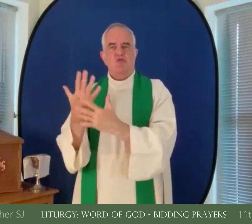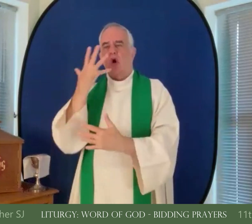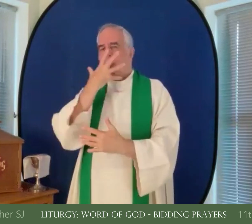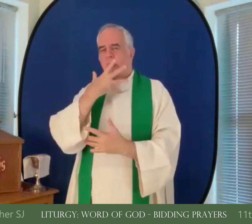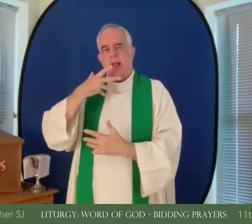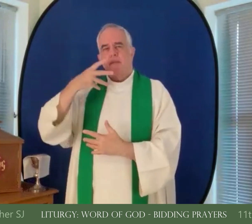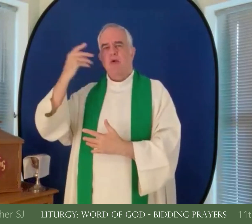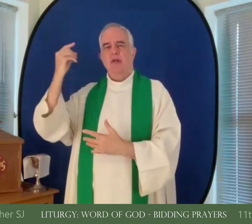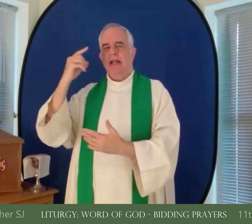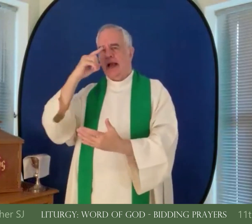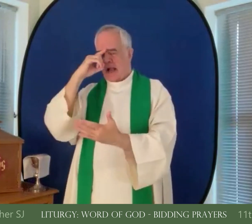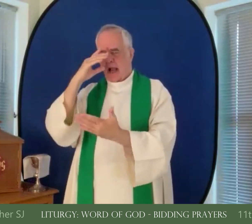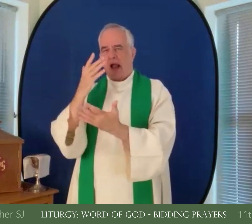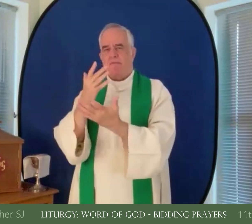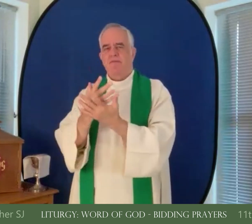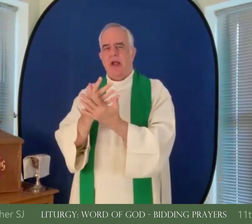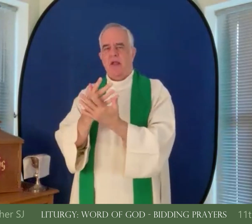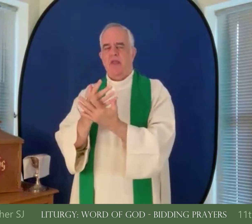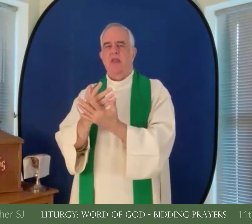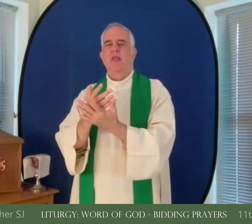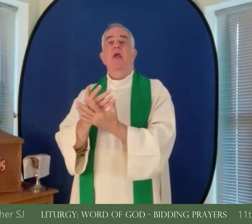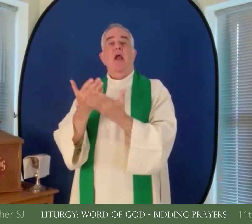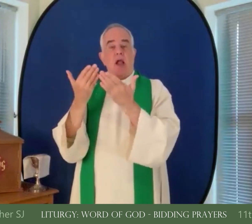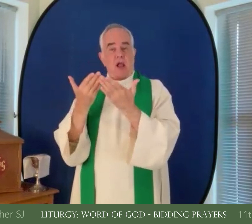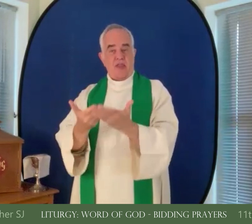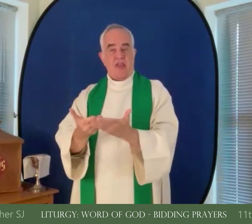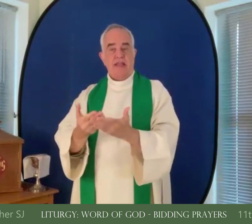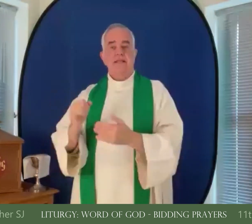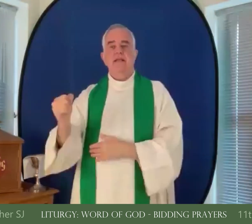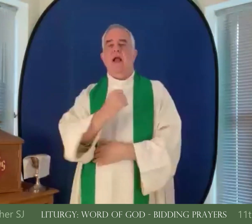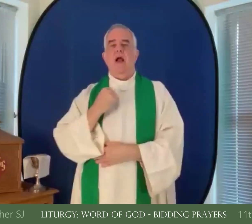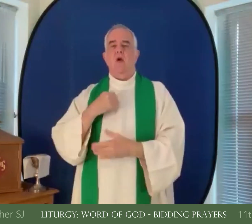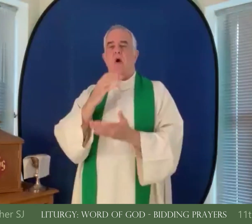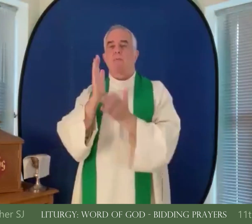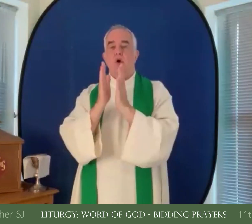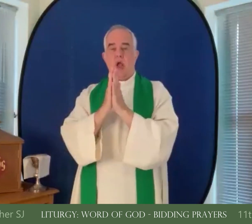grow spiritually by this is our prayer.